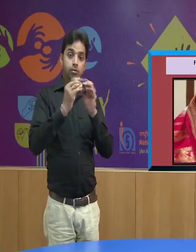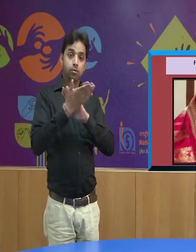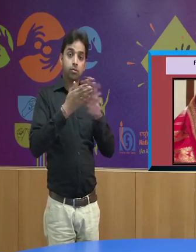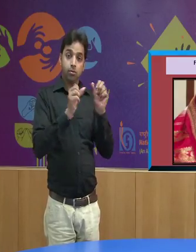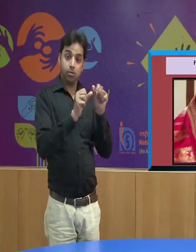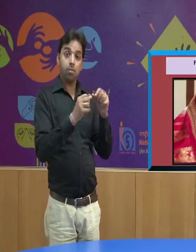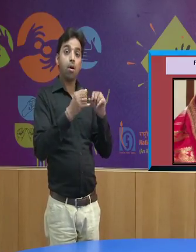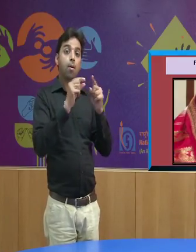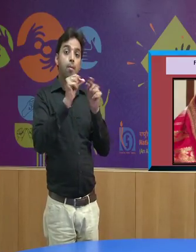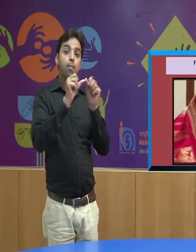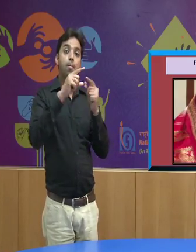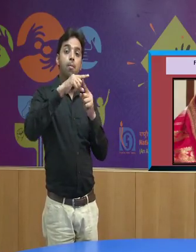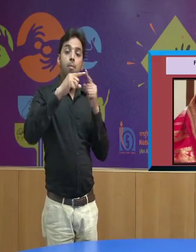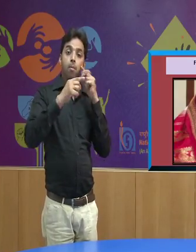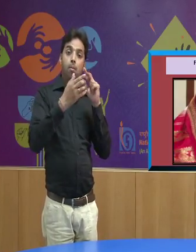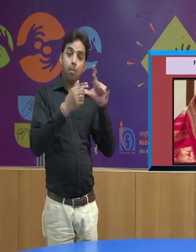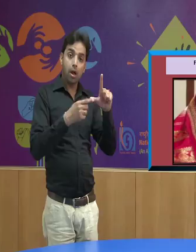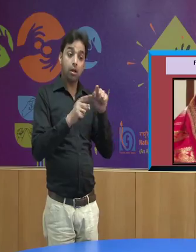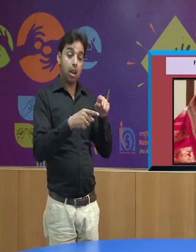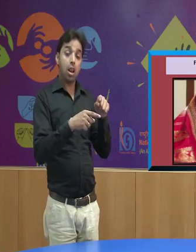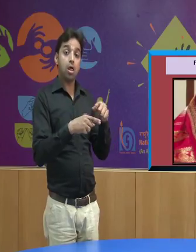She was the first woman president of India,